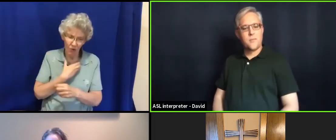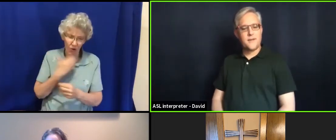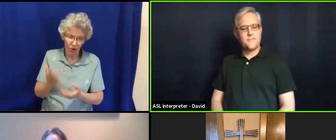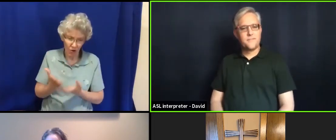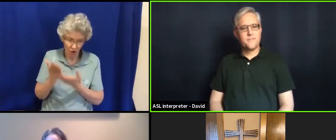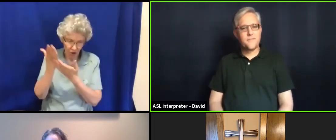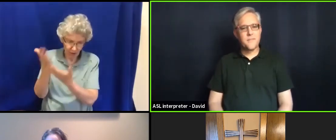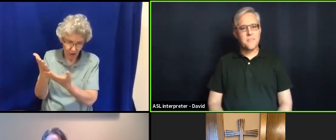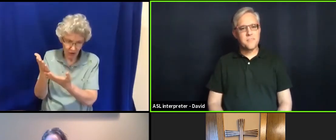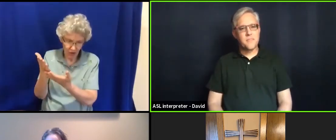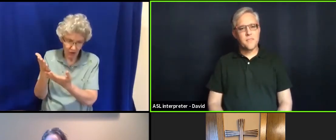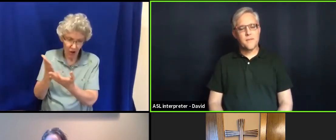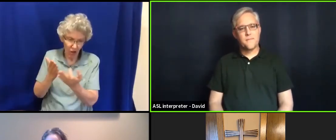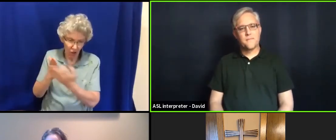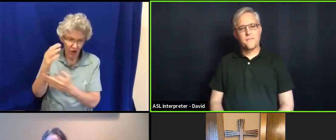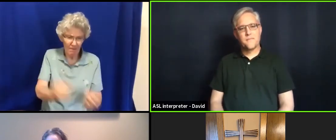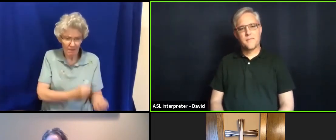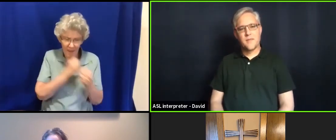Transform it